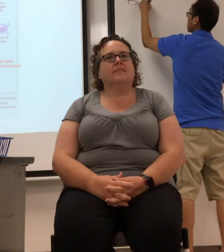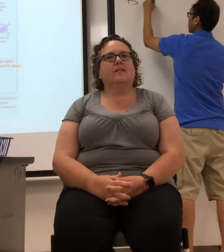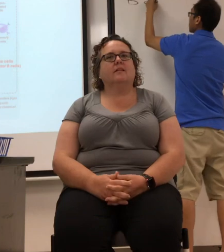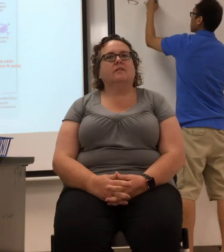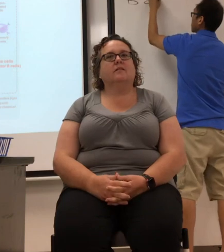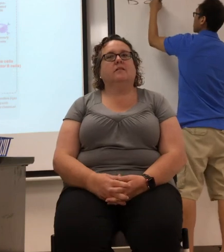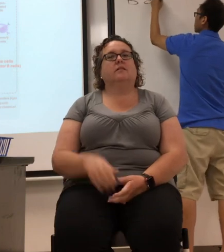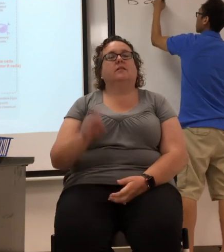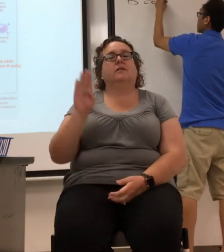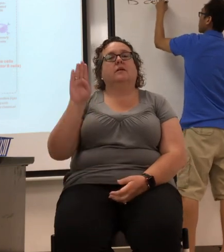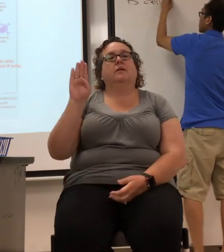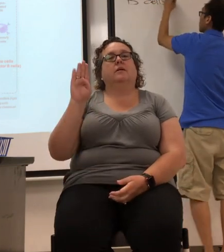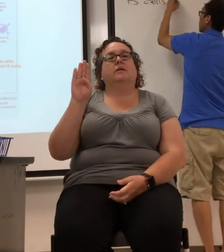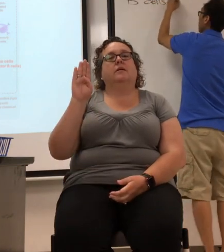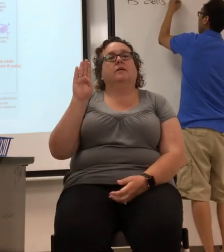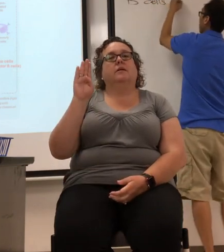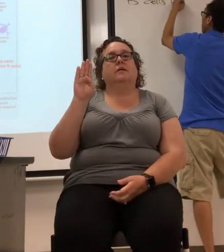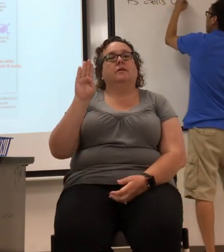B cells.